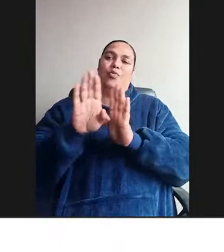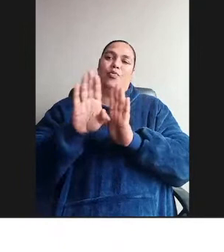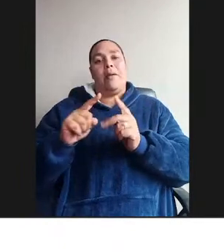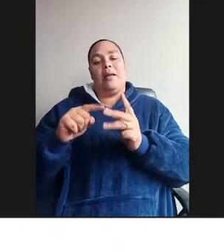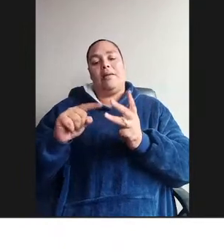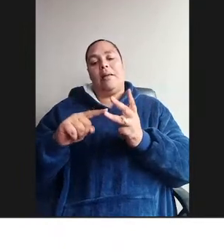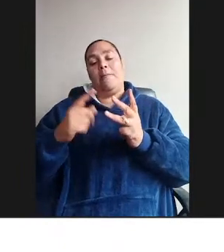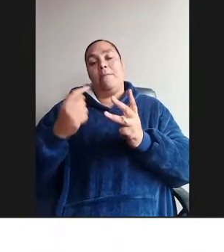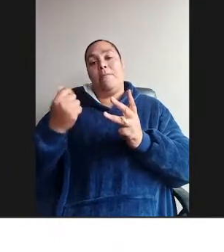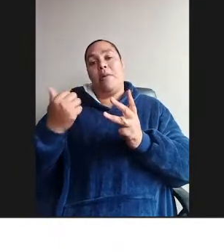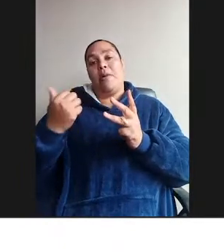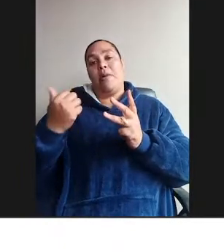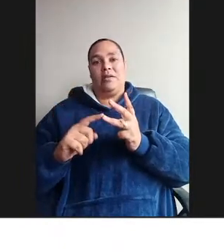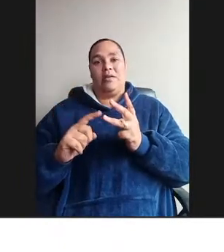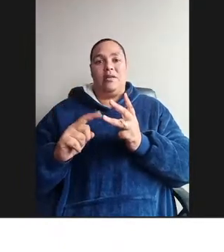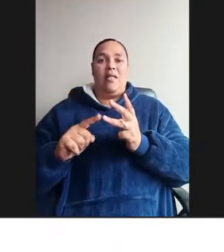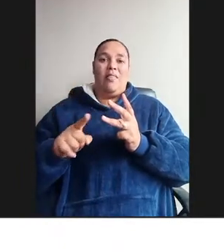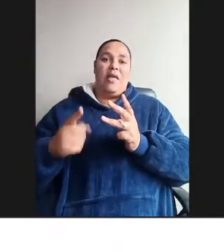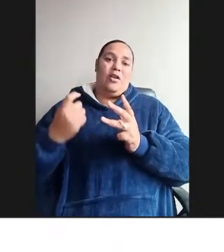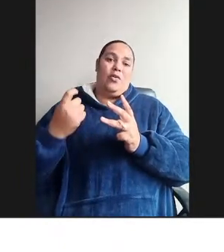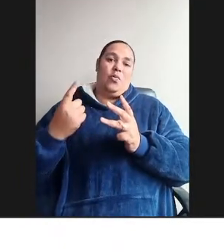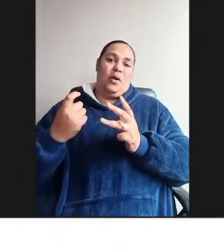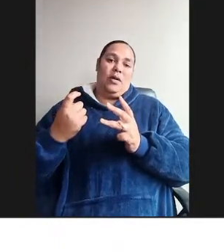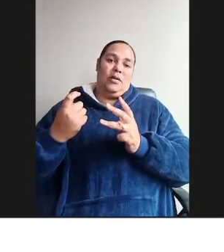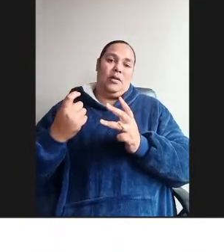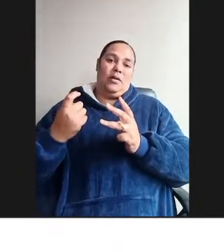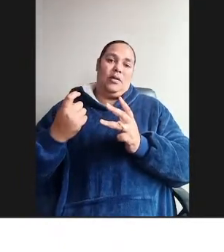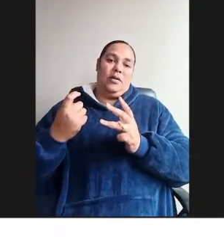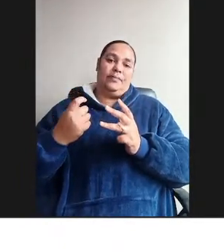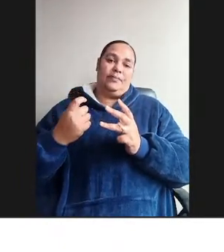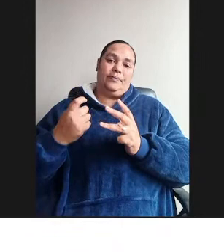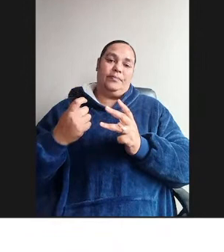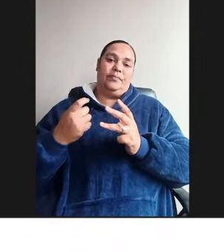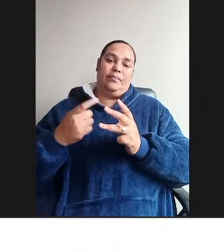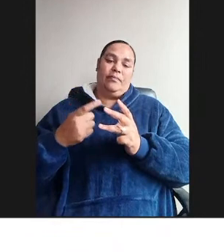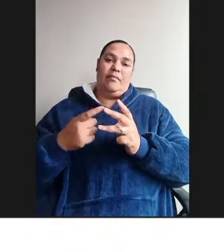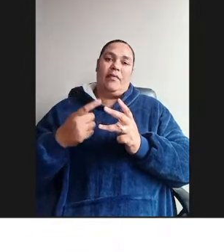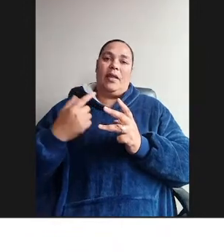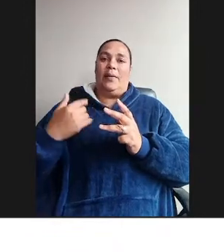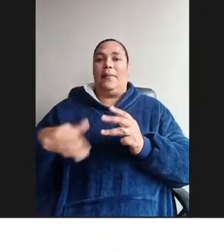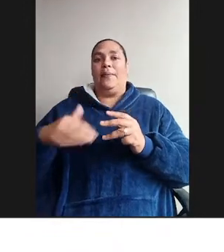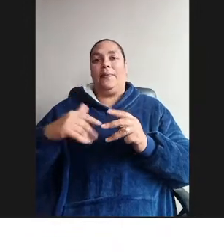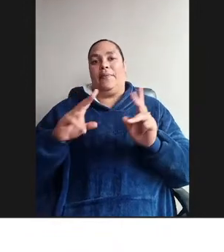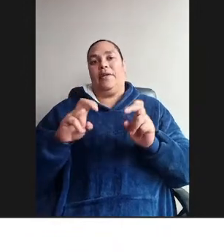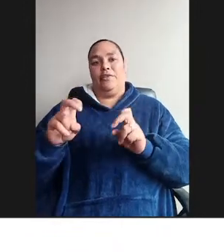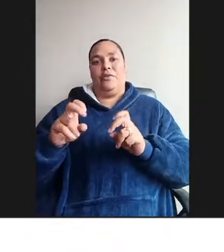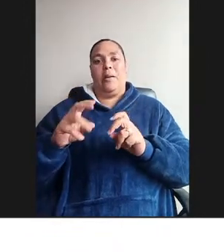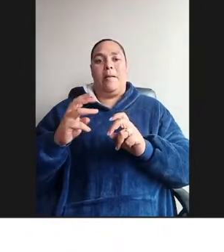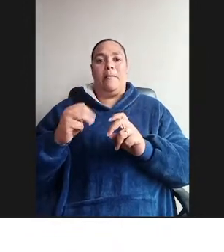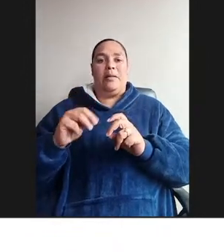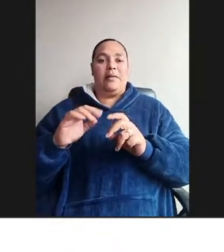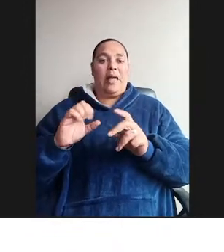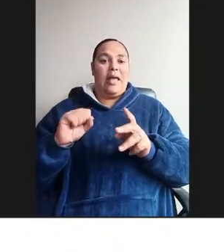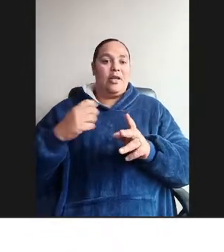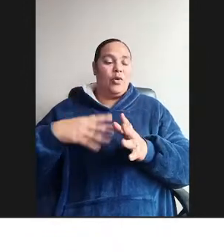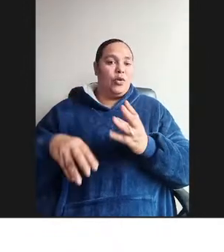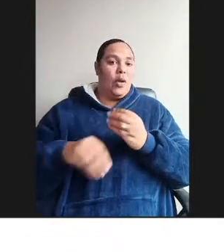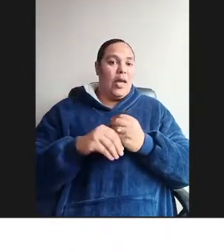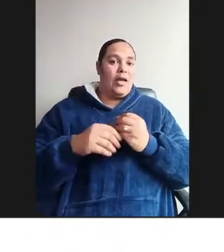budget, then this one has been a sore issue. Mr. Adams, you want to come in, or must I wait for